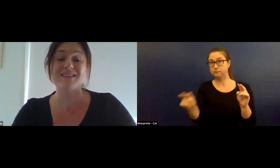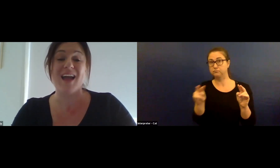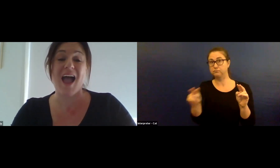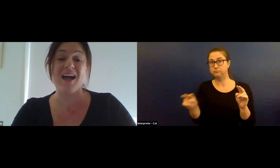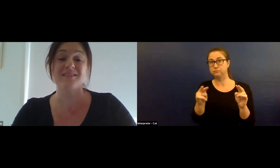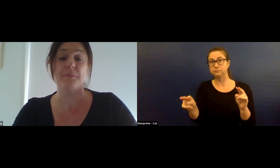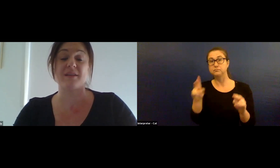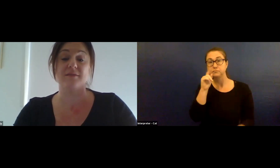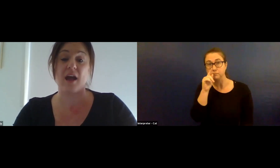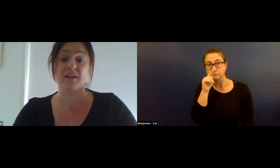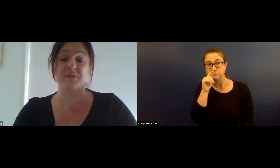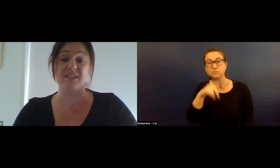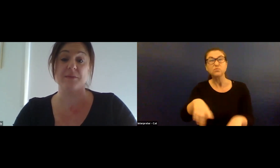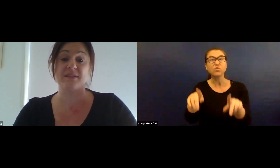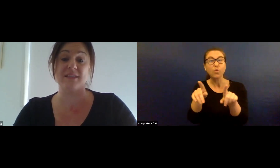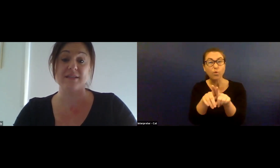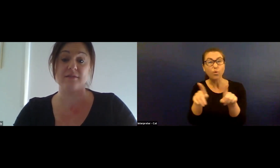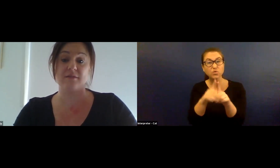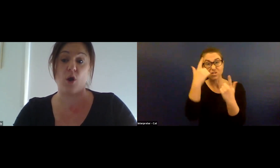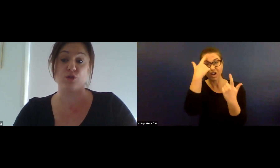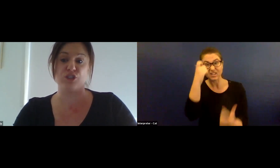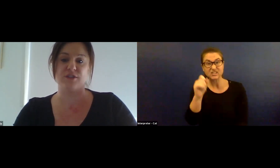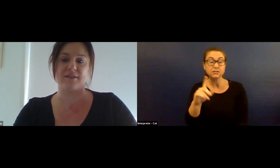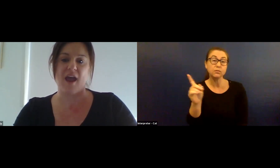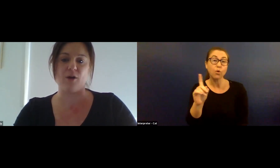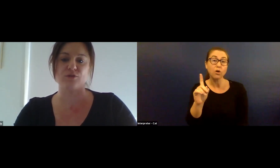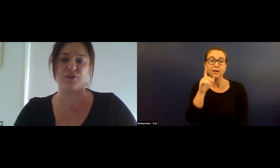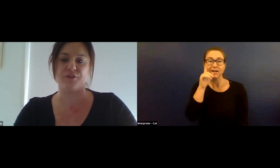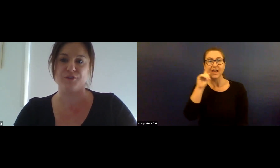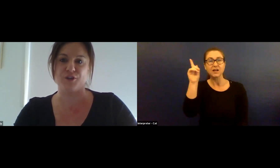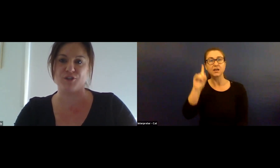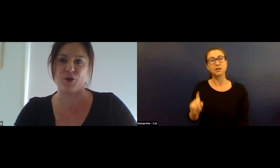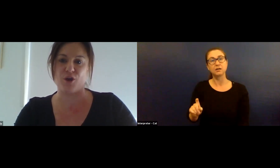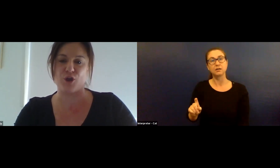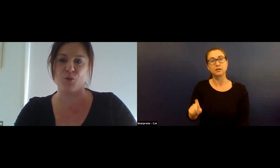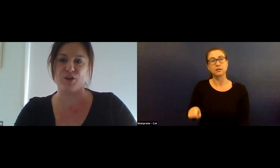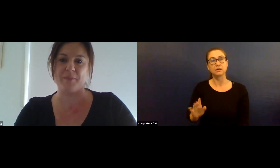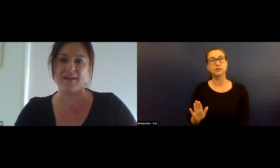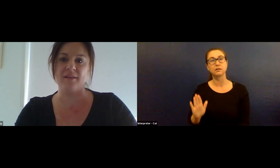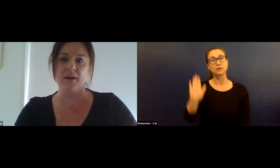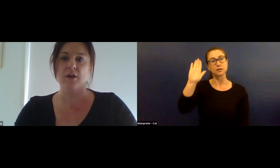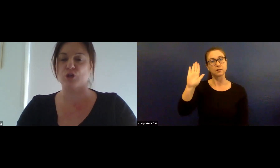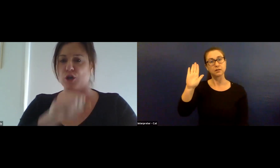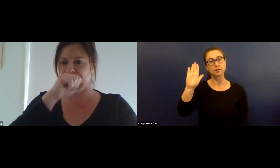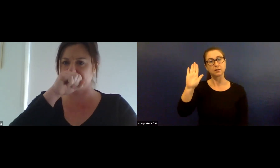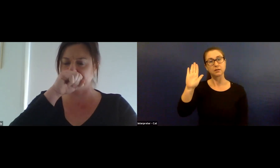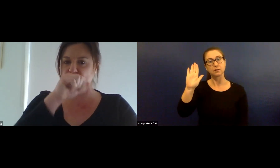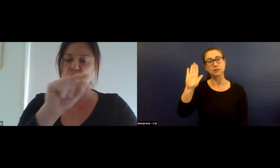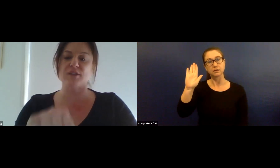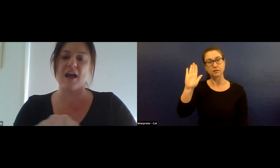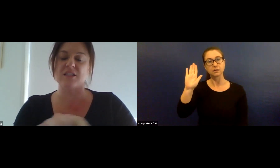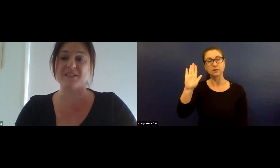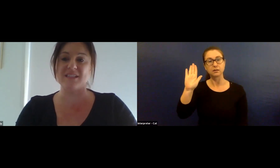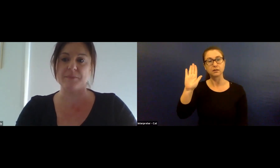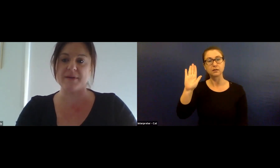the raise hand button under participant list. I'll just use it now so you can show you what you mean. So you